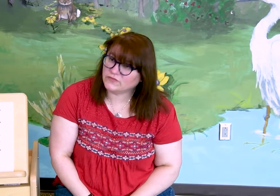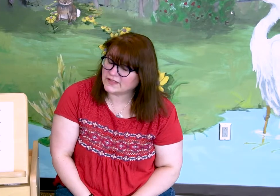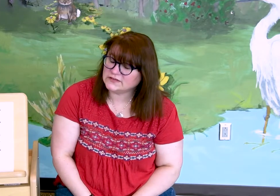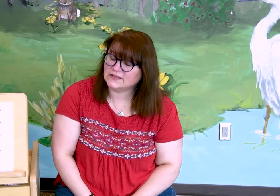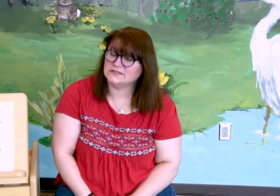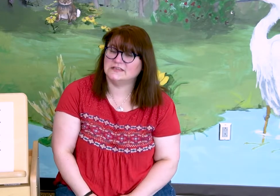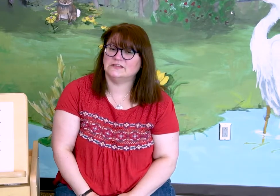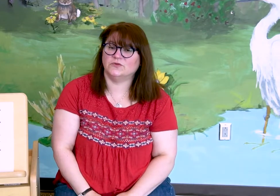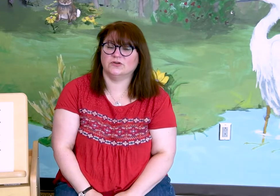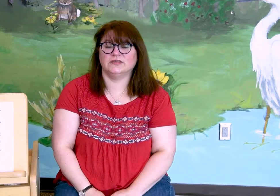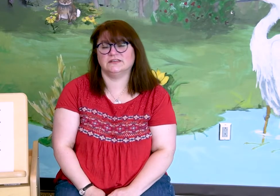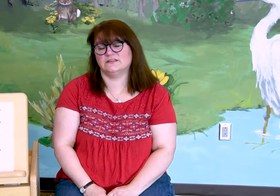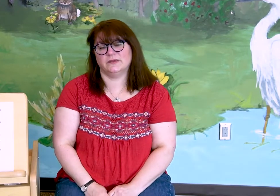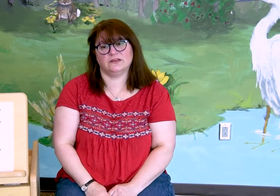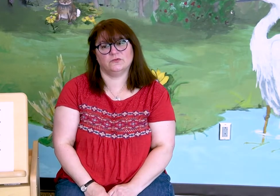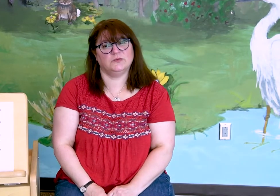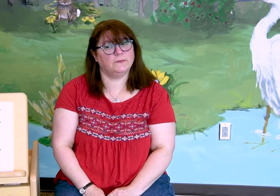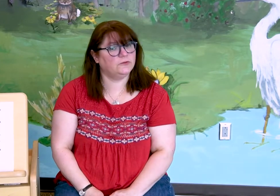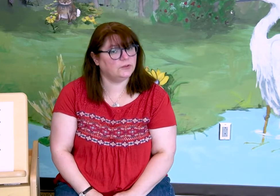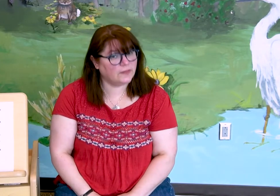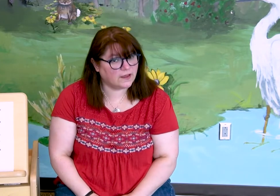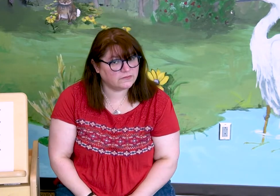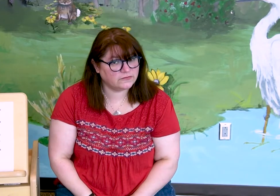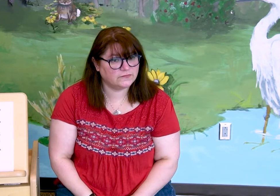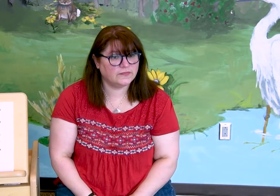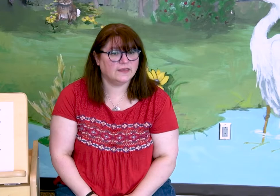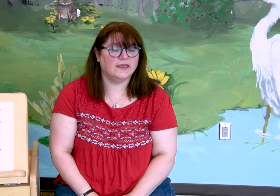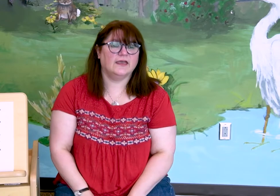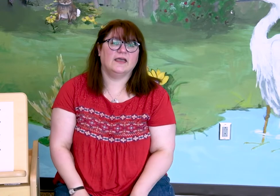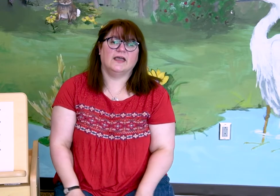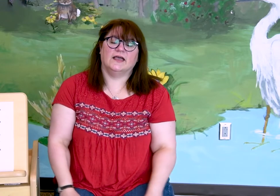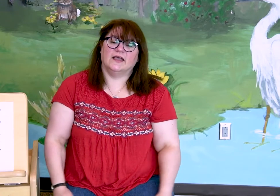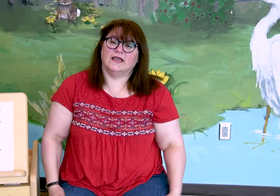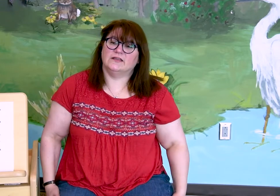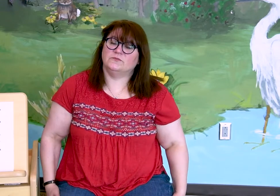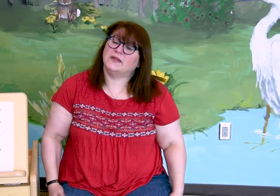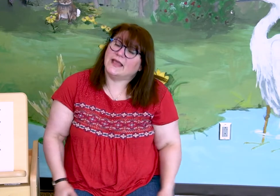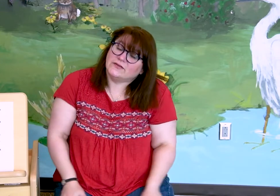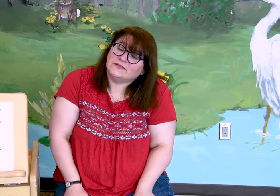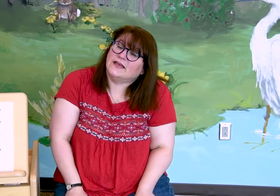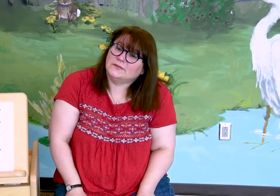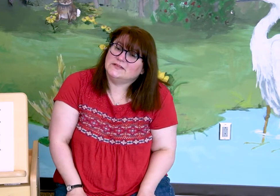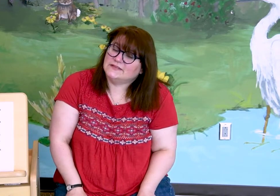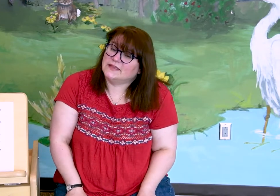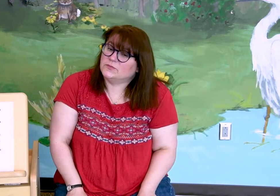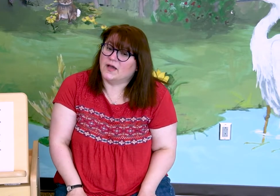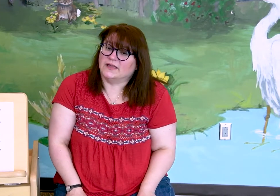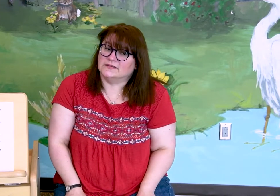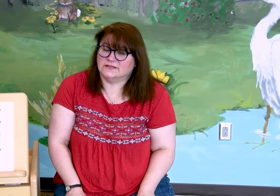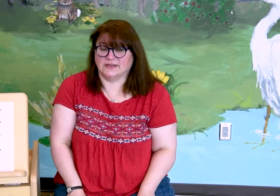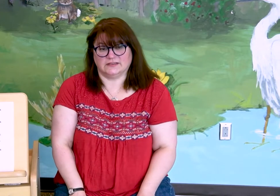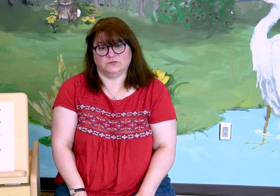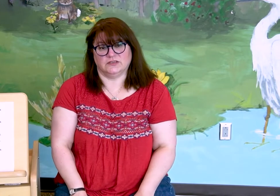Valentine's Day tomorrow and get to spend it with people you love. And but now it's time to say goodbye until next week.